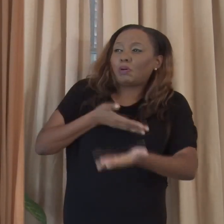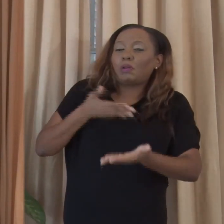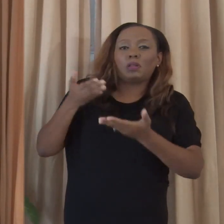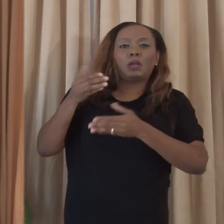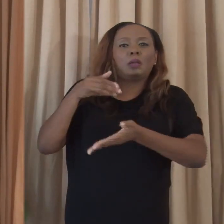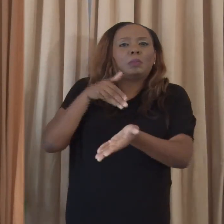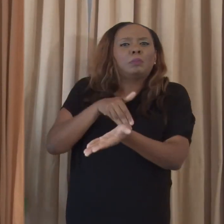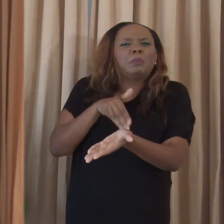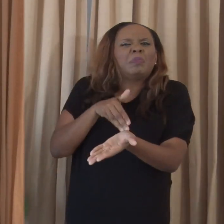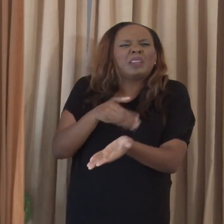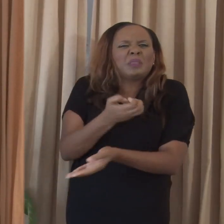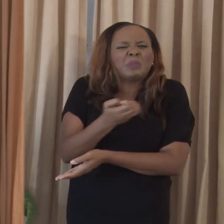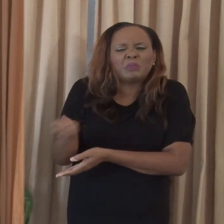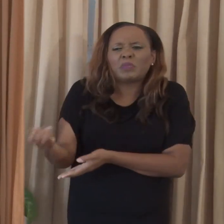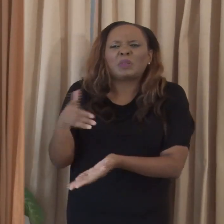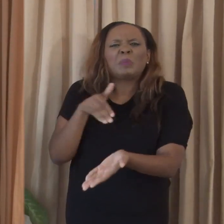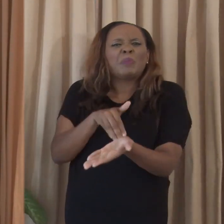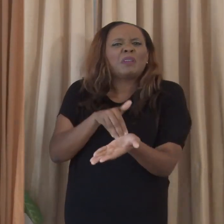medical supplies,